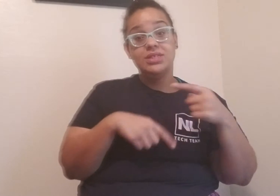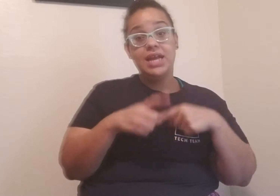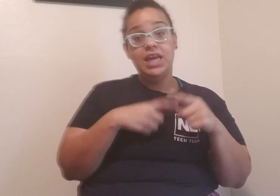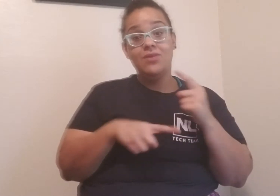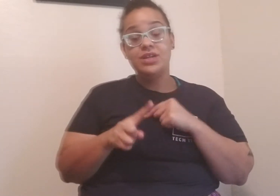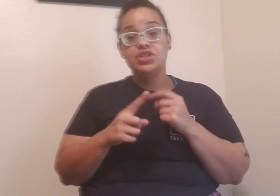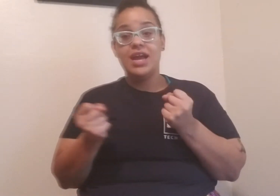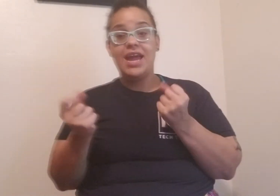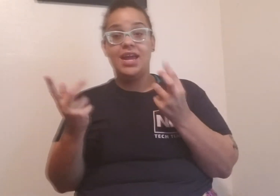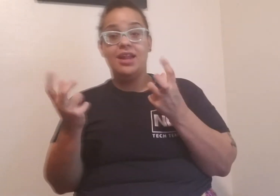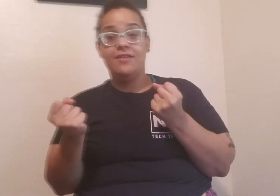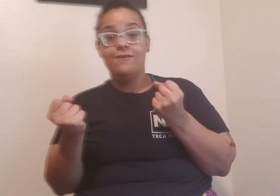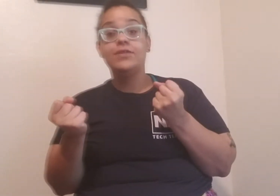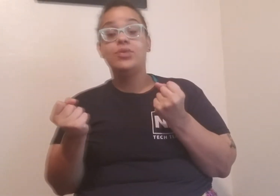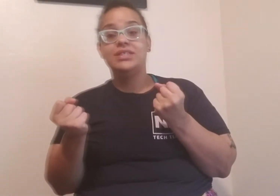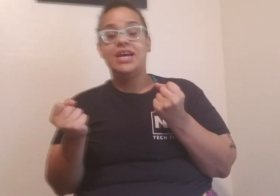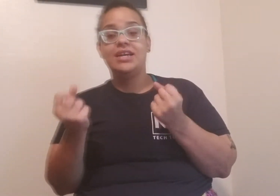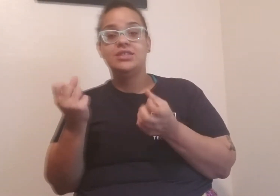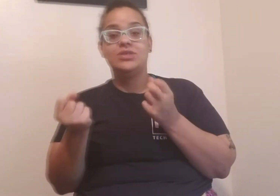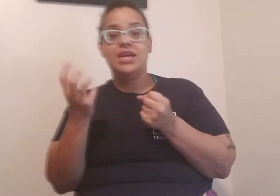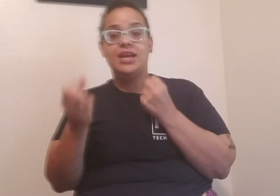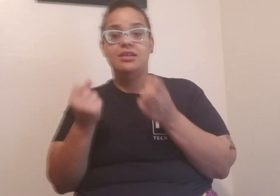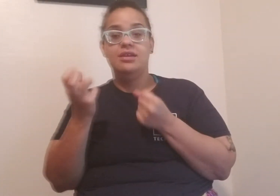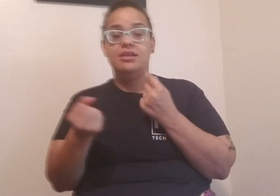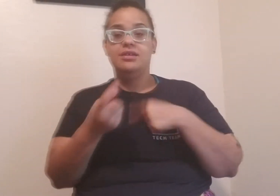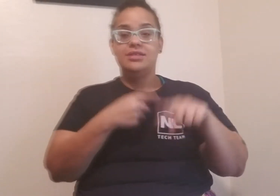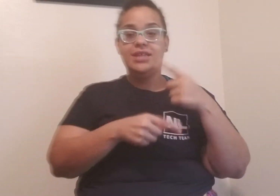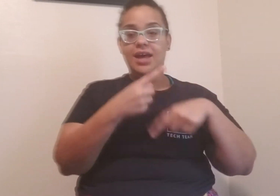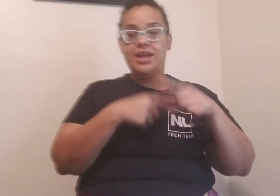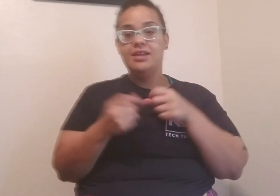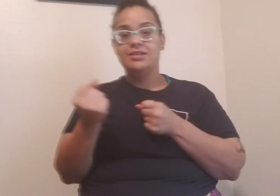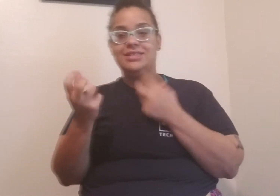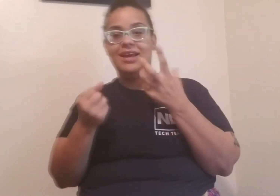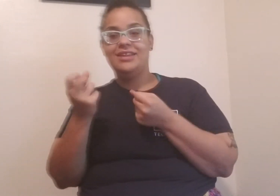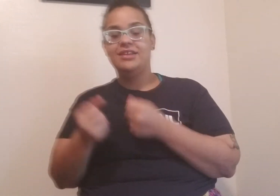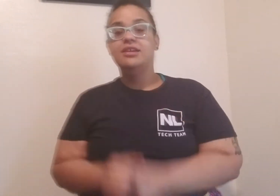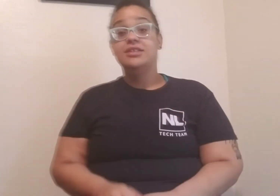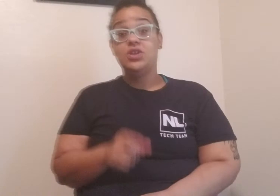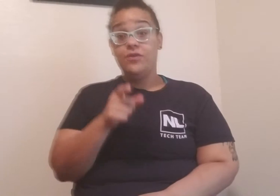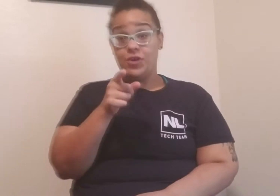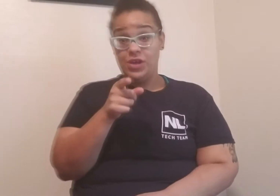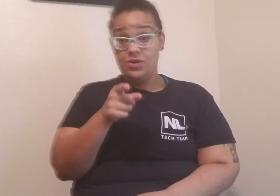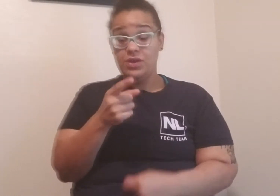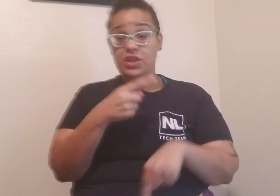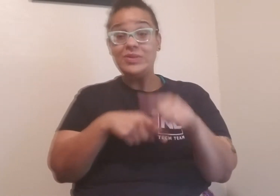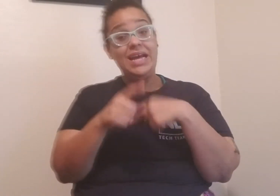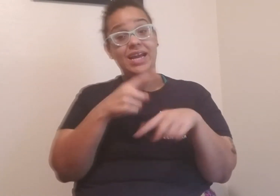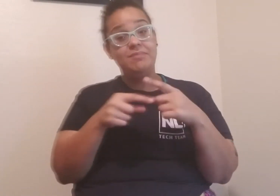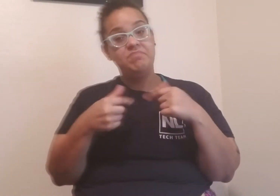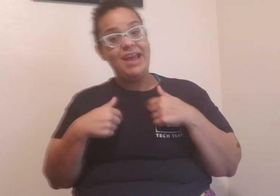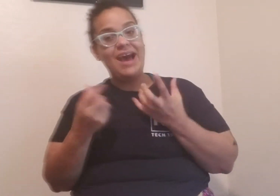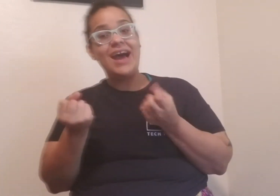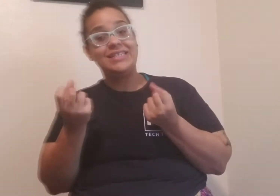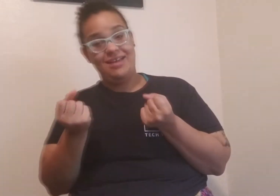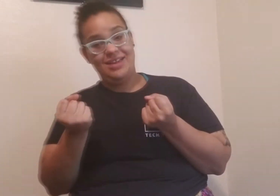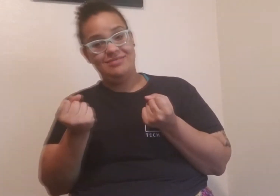sign language and fluent sign. So sign, sign, sign. So for you, you sign, I sign.